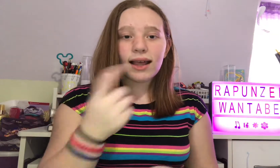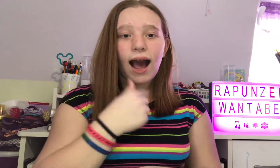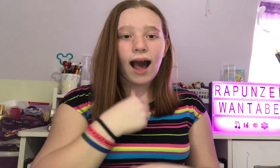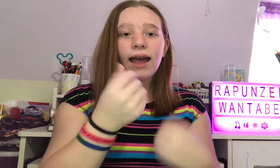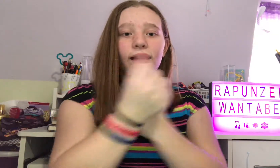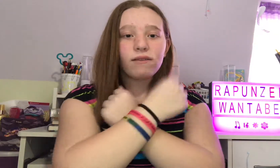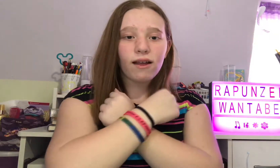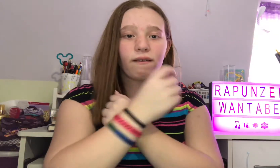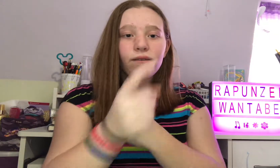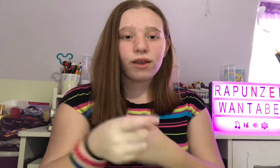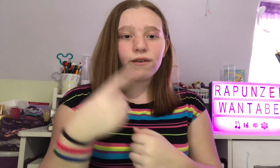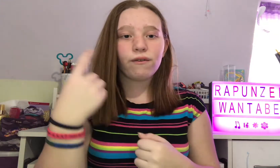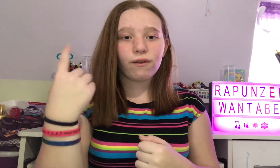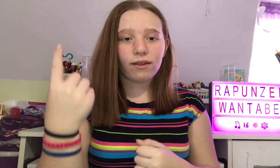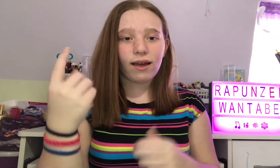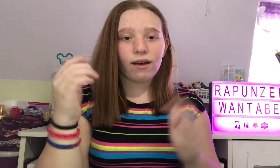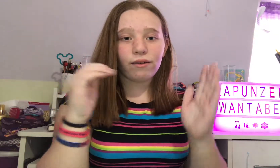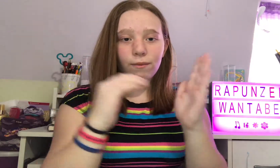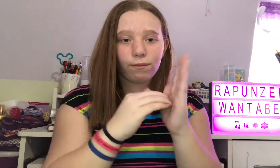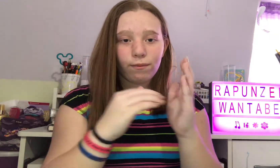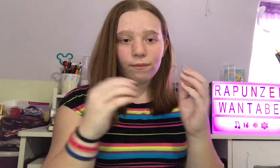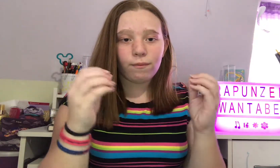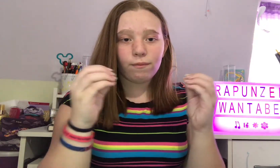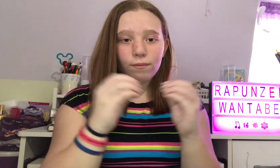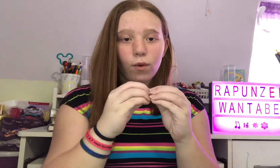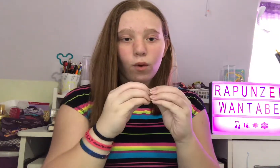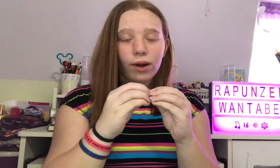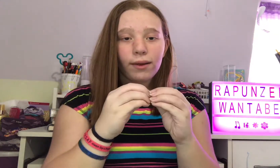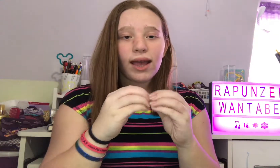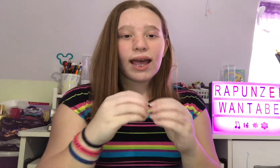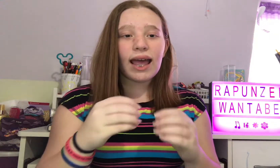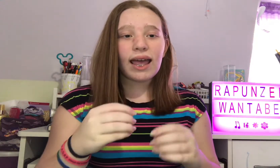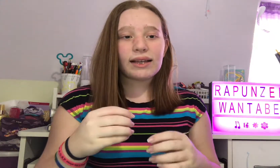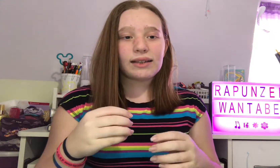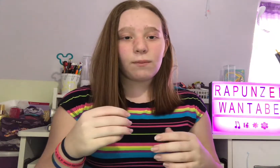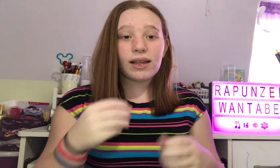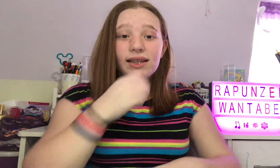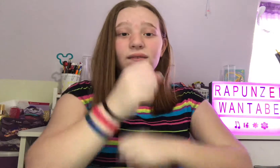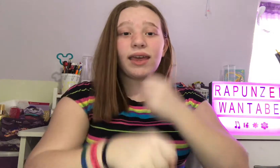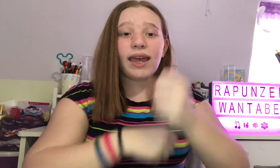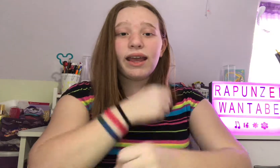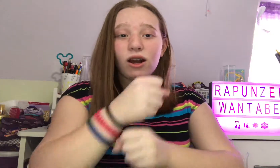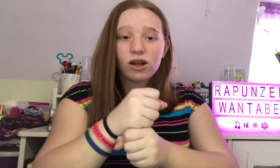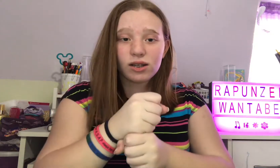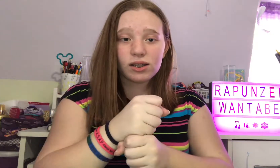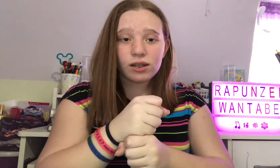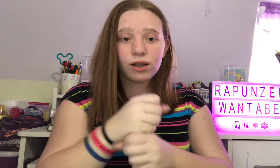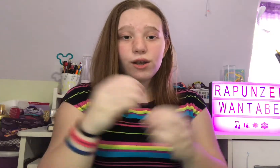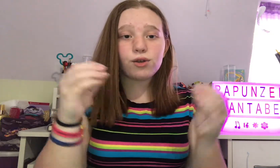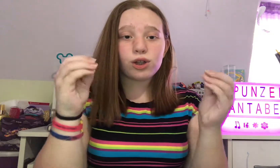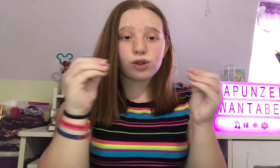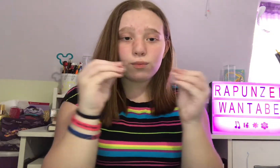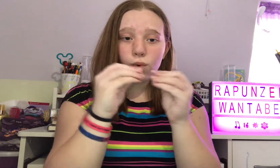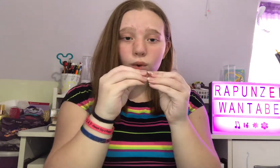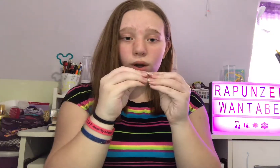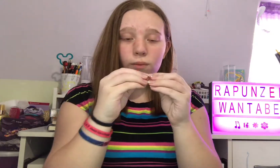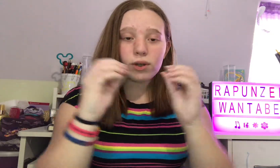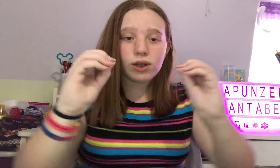Like, I have loved you for 1,000 more, except instead of years, you just do more, which